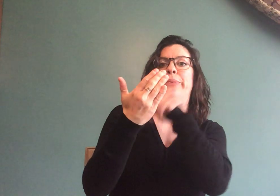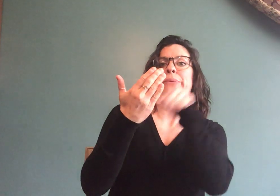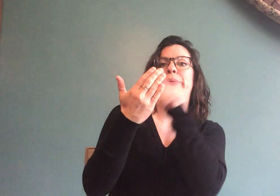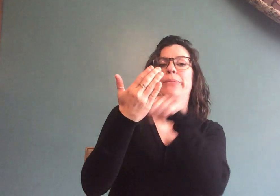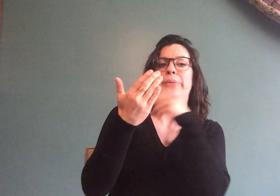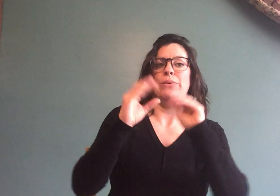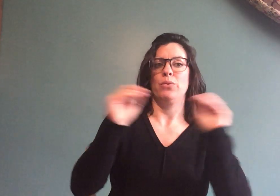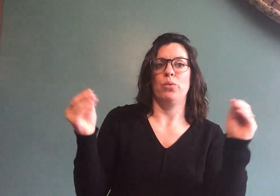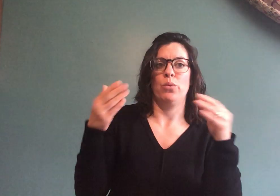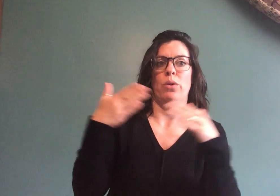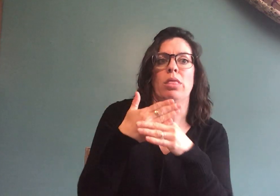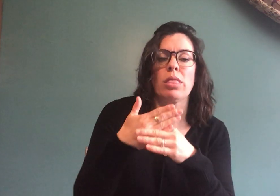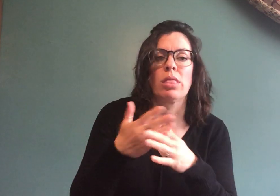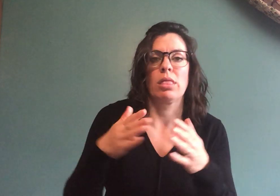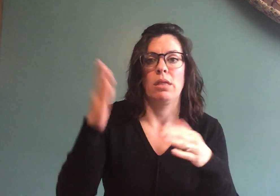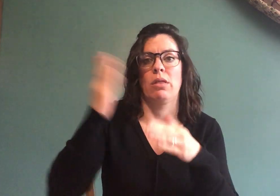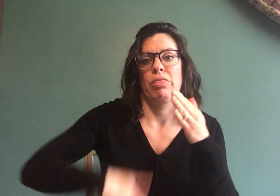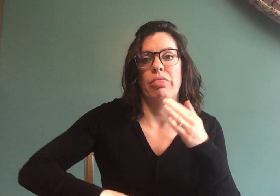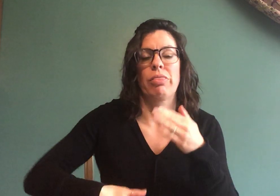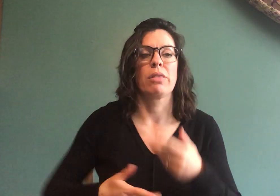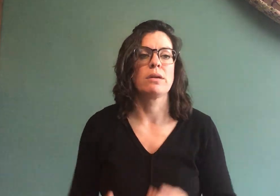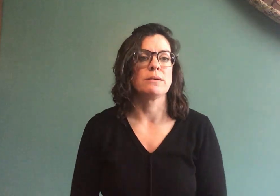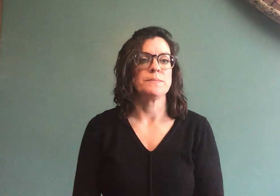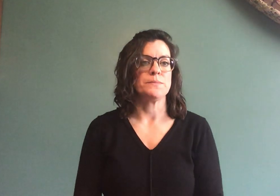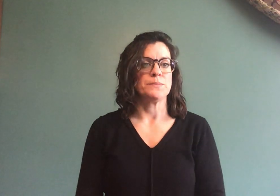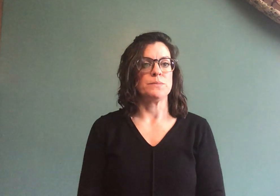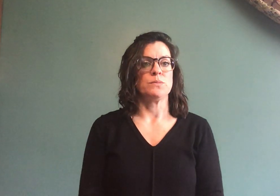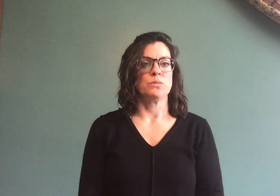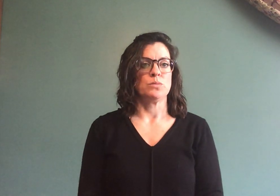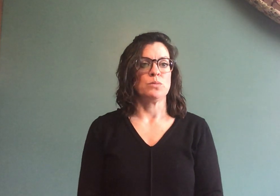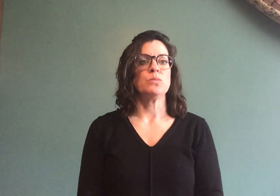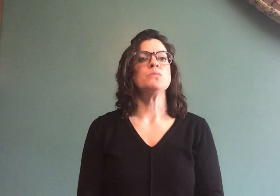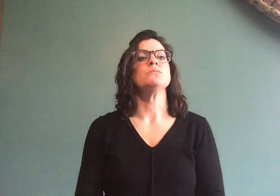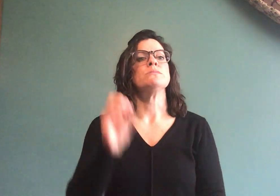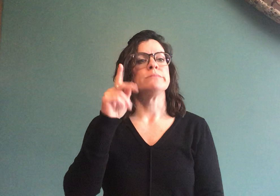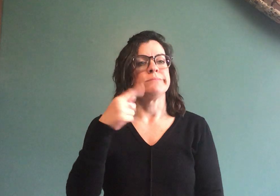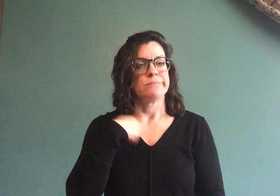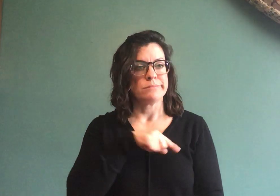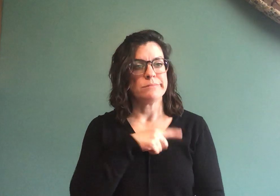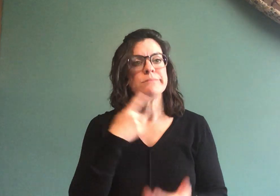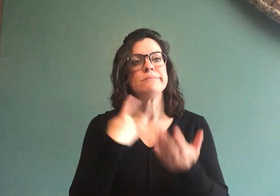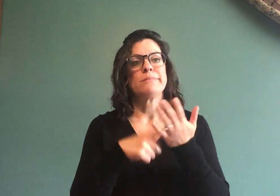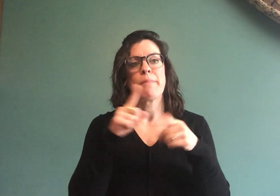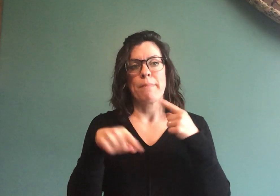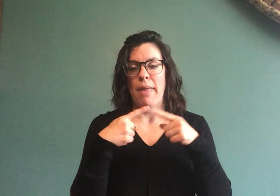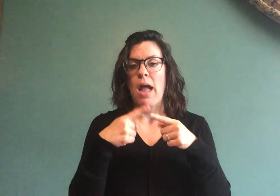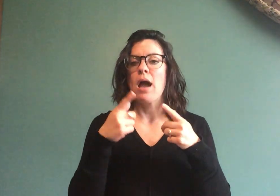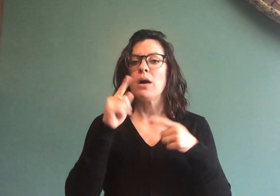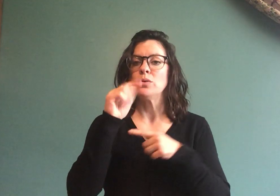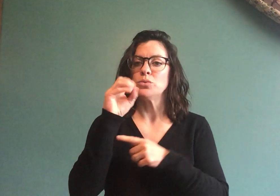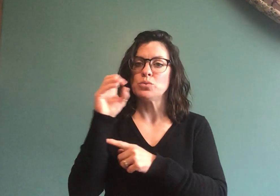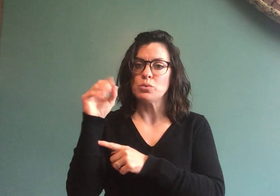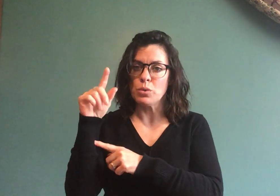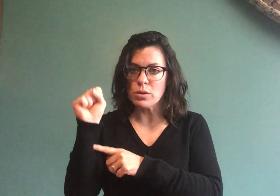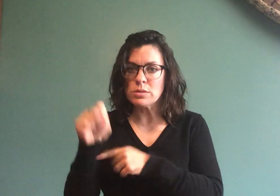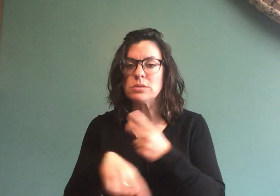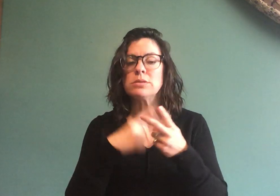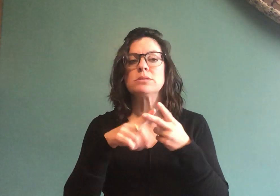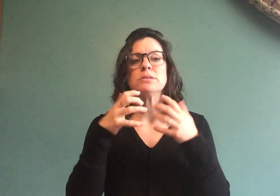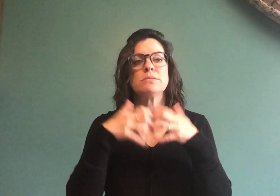Okay, right here, all tools and machines, etc. Now I want to move forward. Okay, there's a saw.